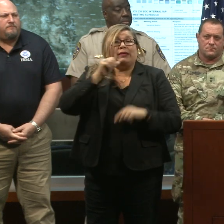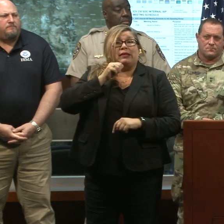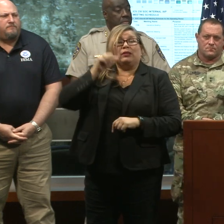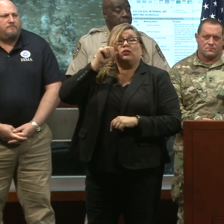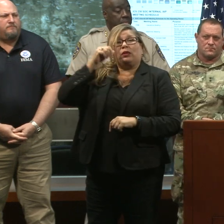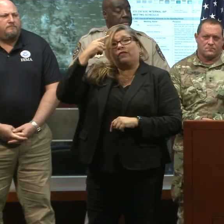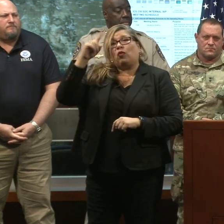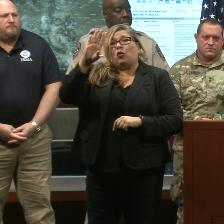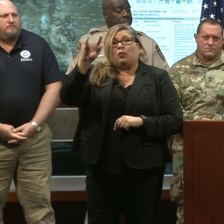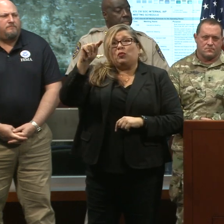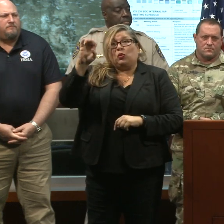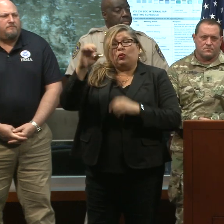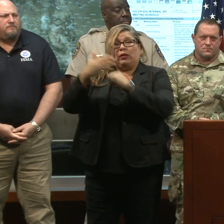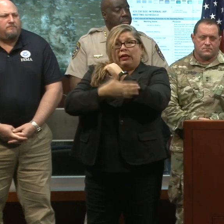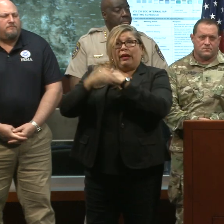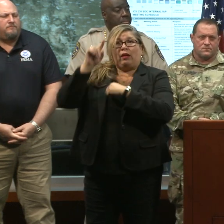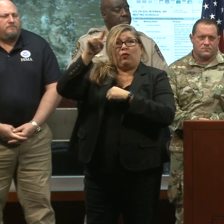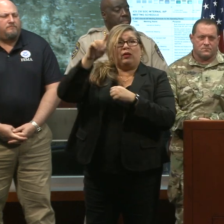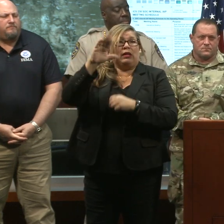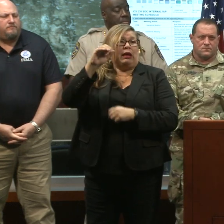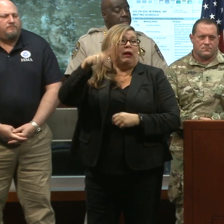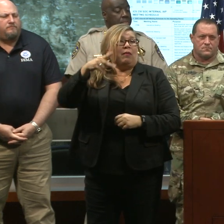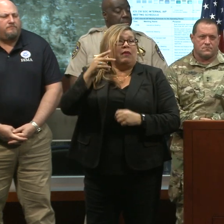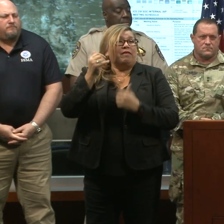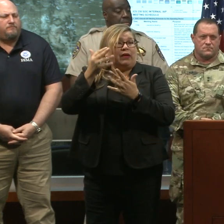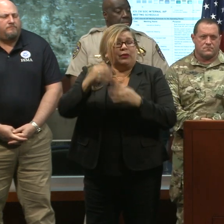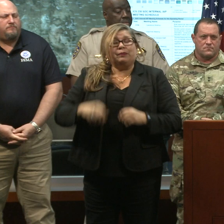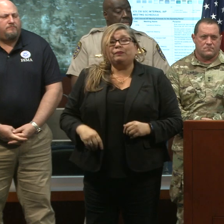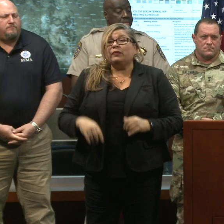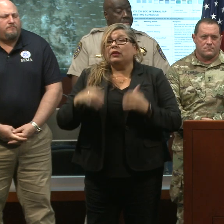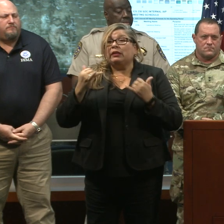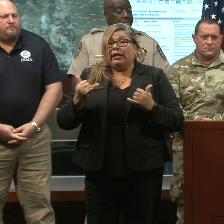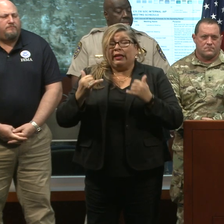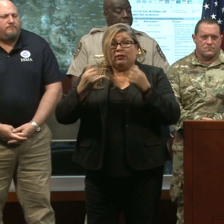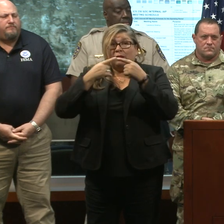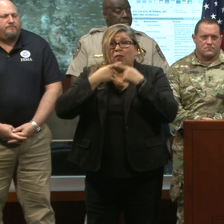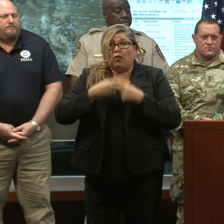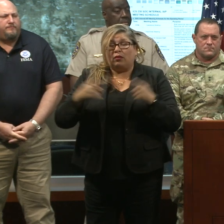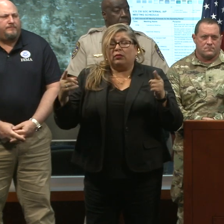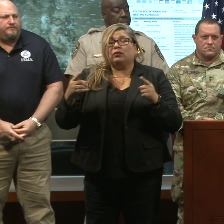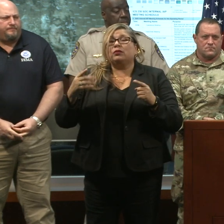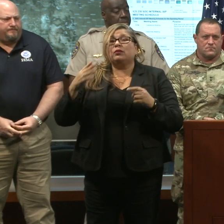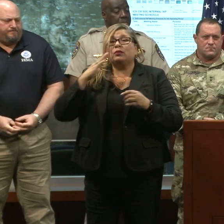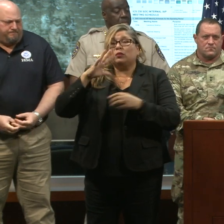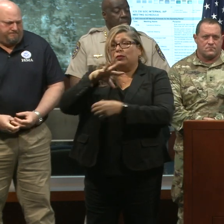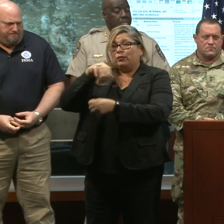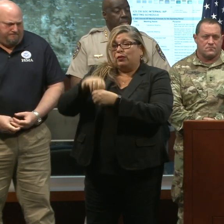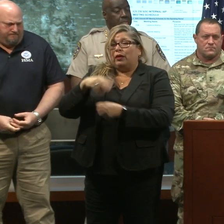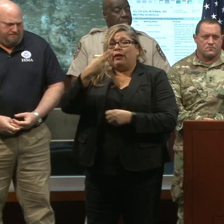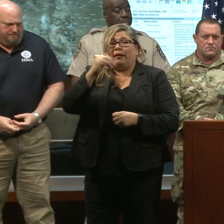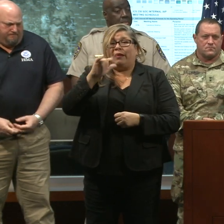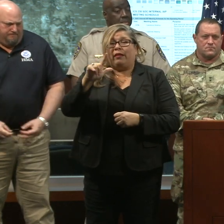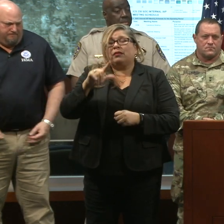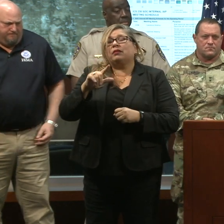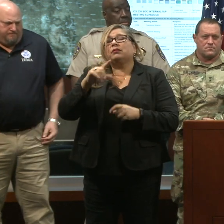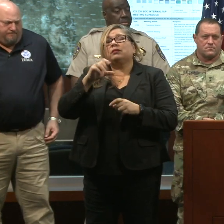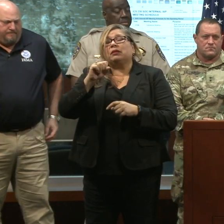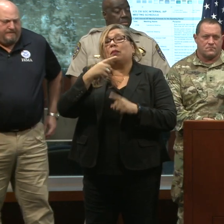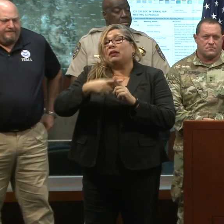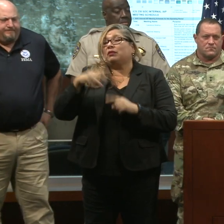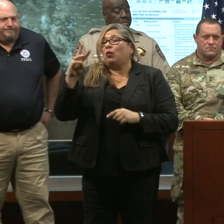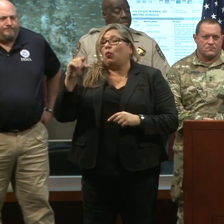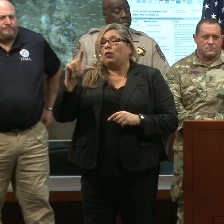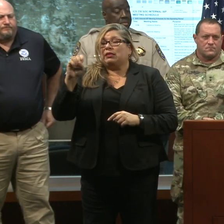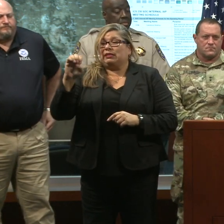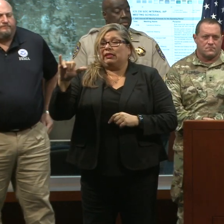yesterday for Butte County and the Camp Fire. Today's proclamation takes into account the Hill and the Wolseley Fire, and that